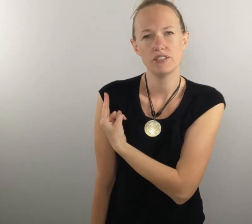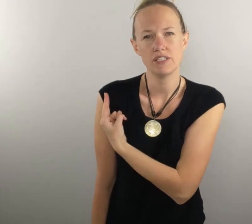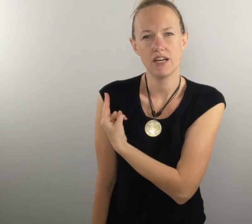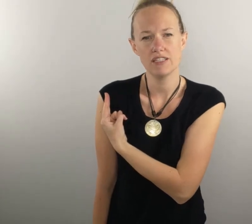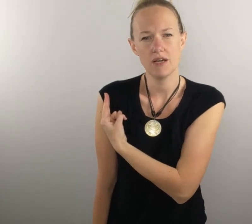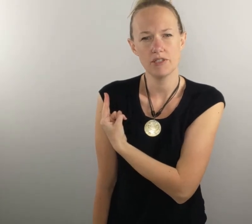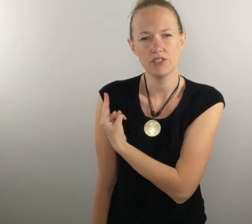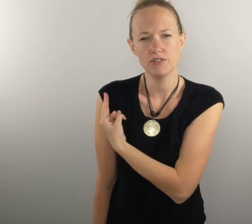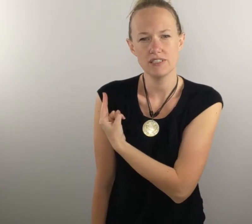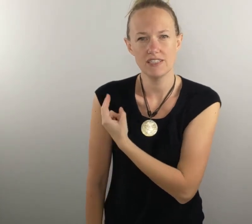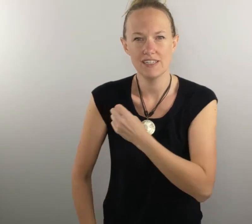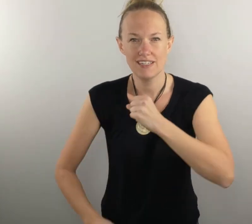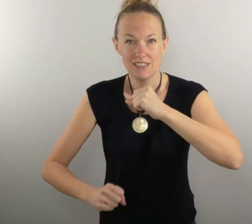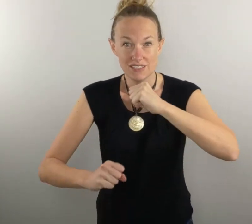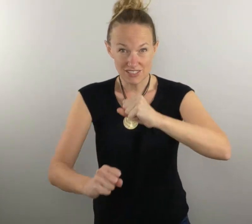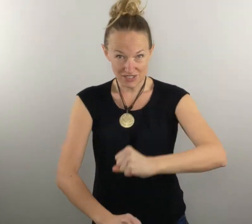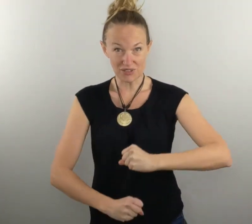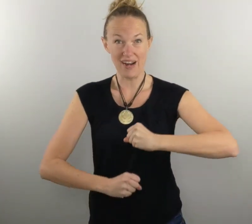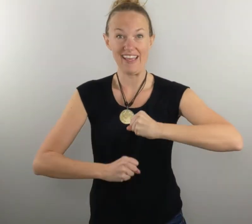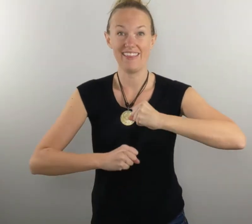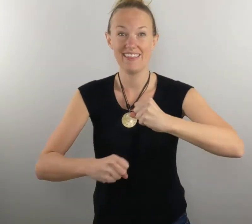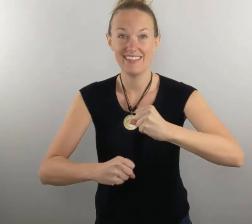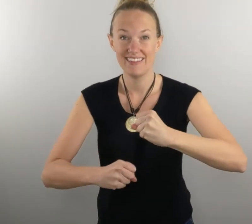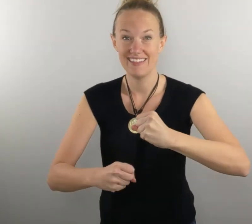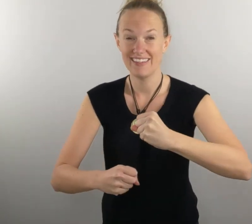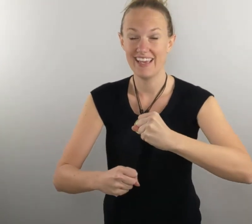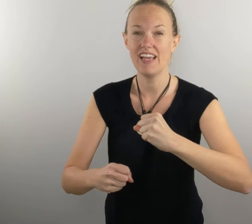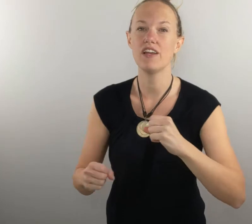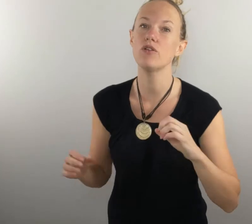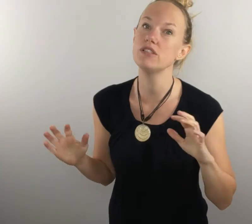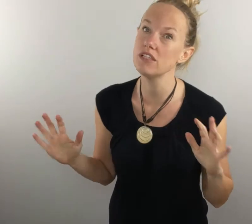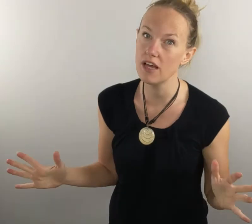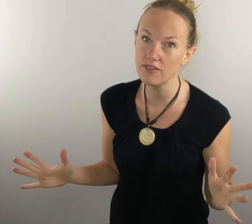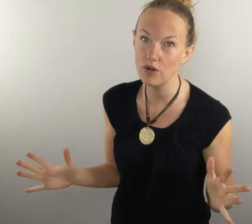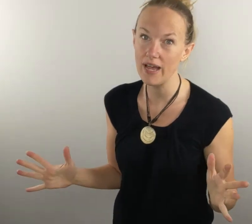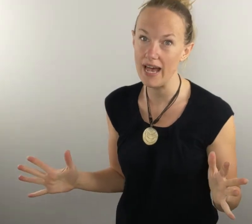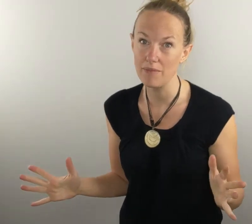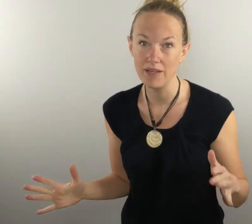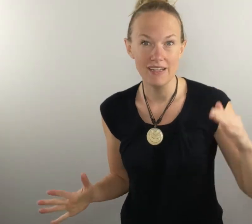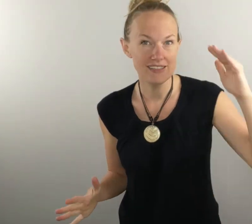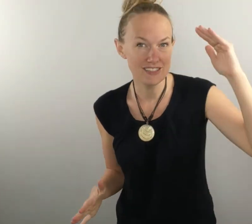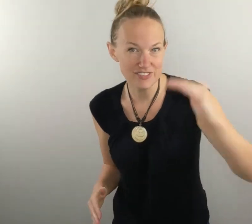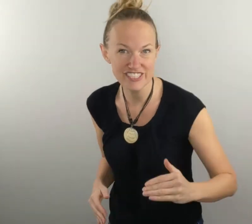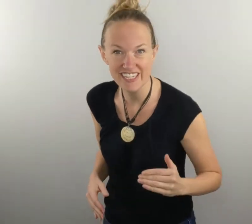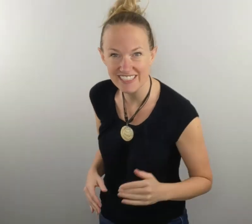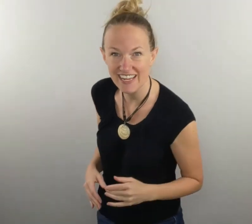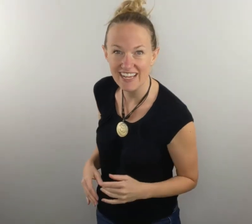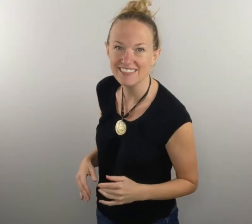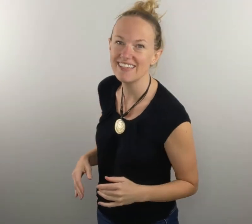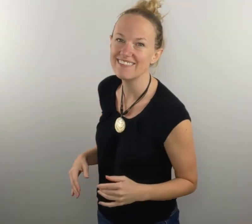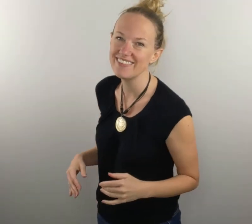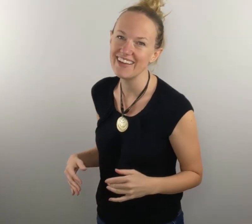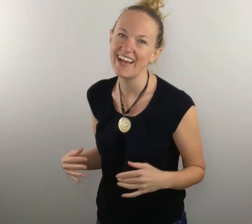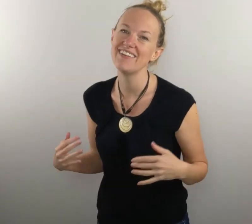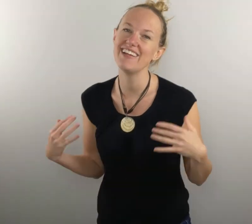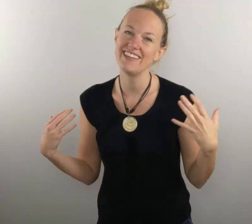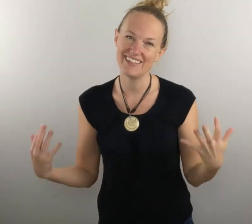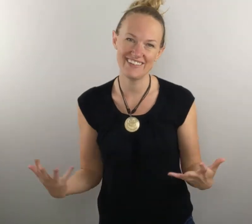to non-dominant shoulder, strength. Okay, I know there's a lot of vocab. This first section has a lot of vocab, and then you